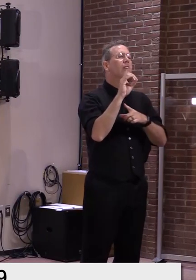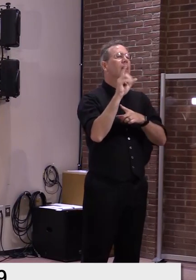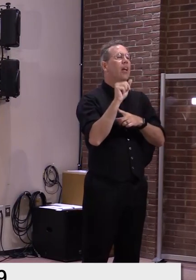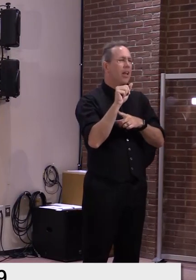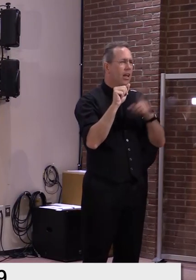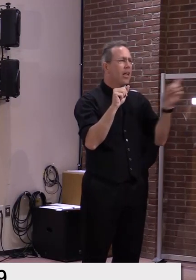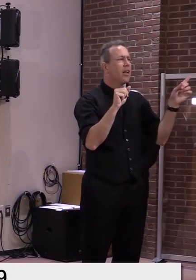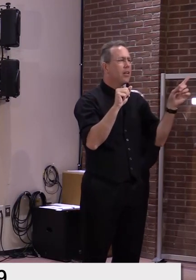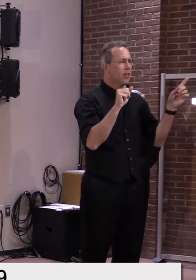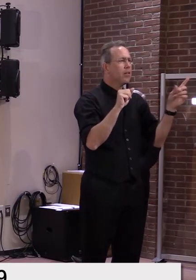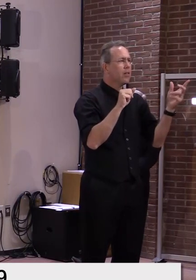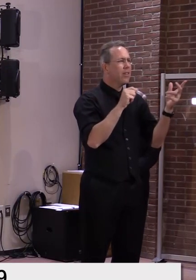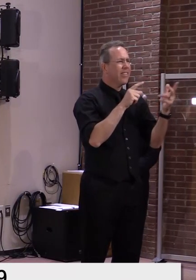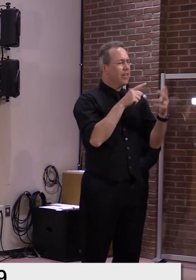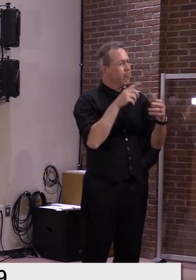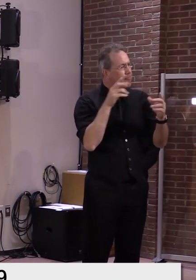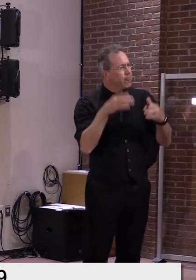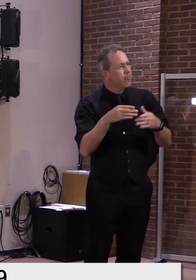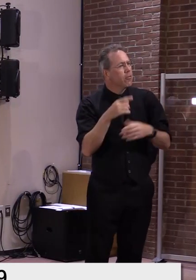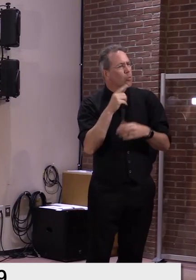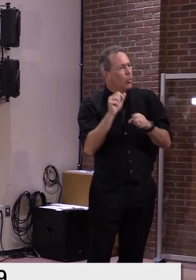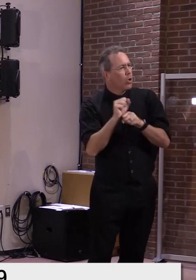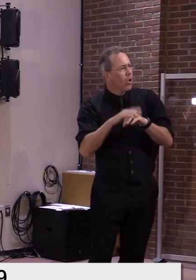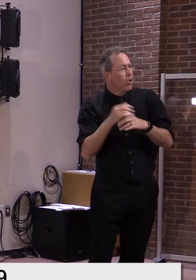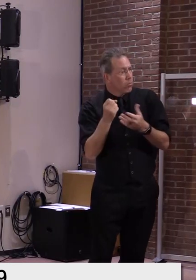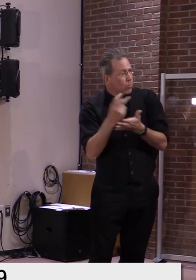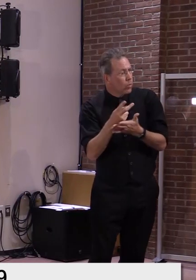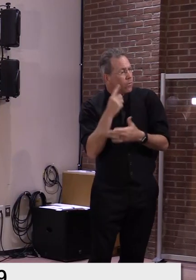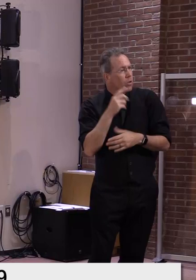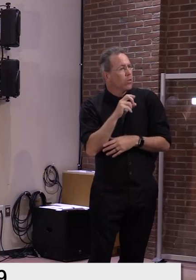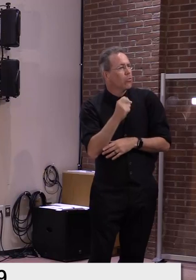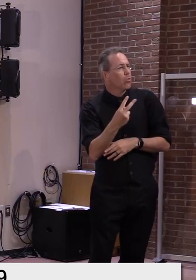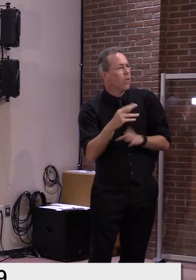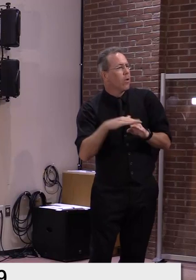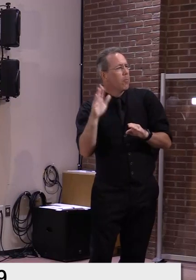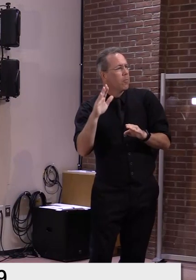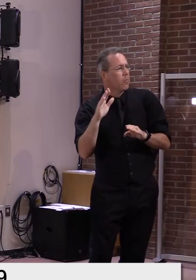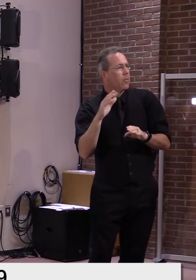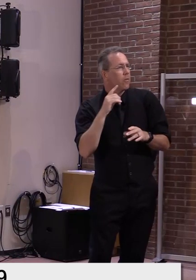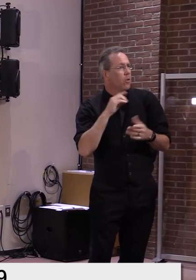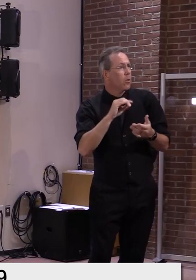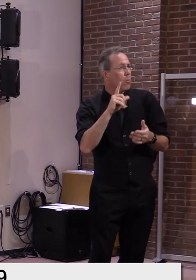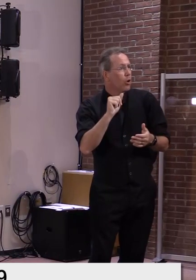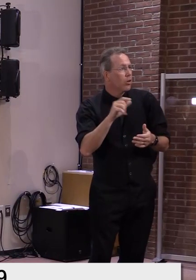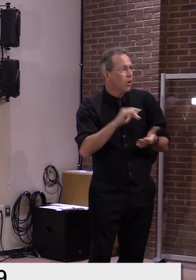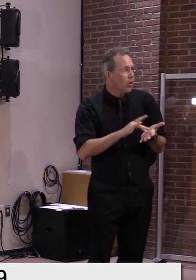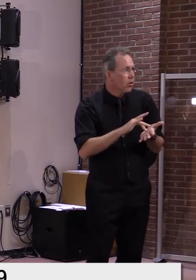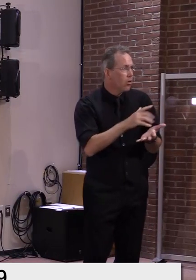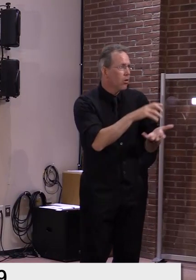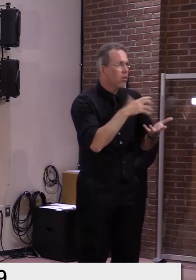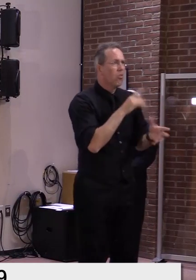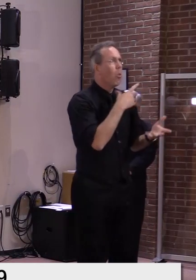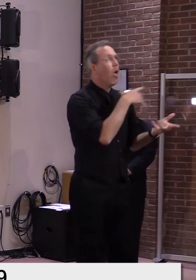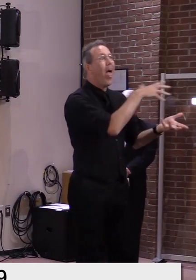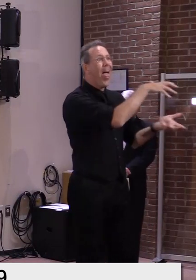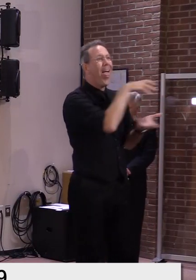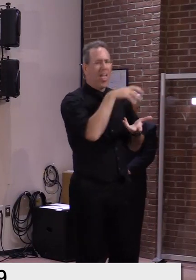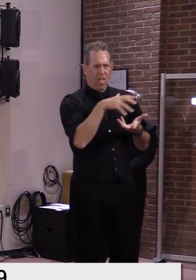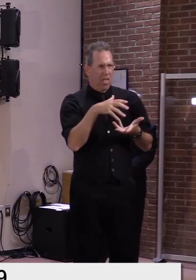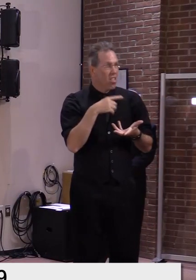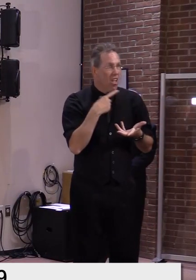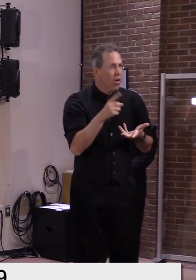whole lot because it does have a shelf life, so we can't keep it forever. So we just have to manage the